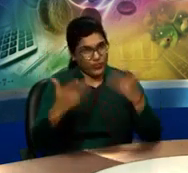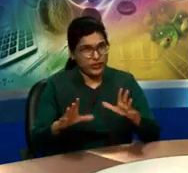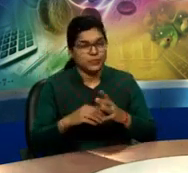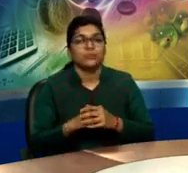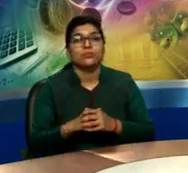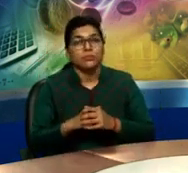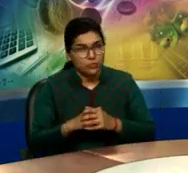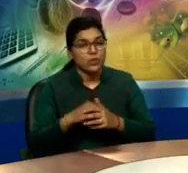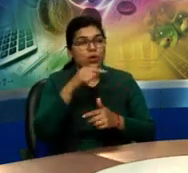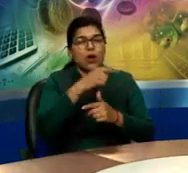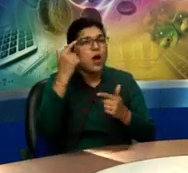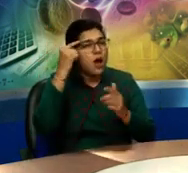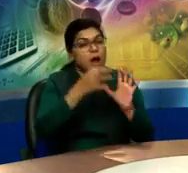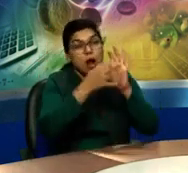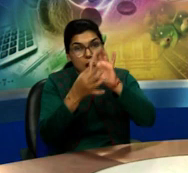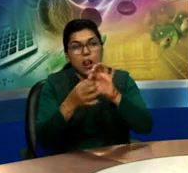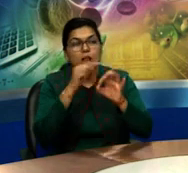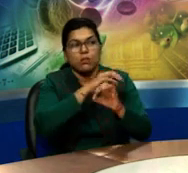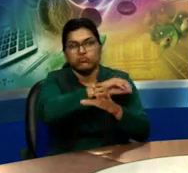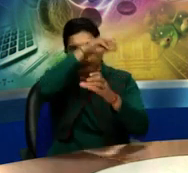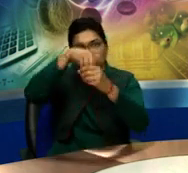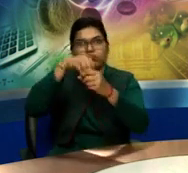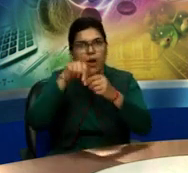So far we have understood the lesson. So